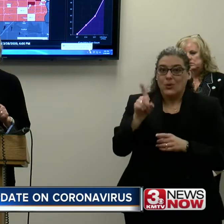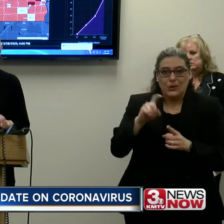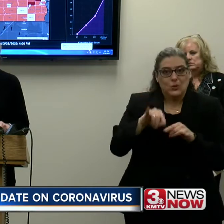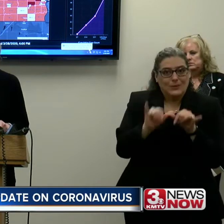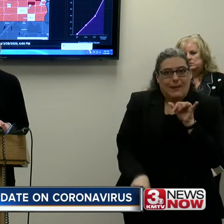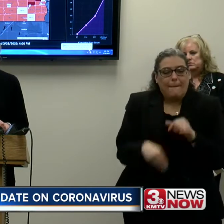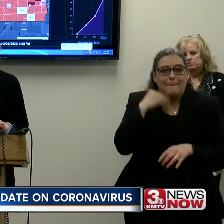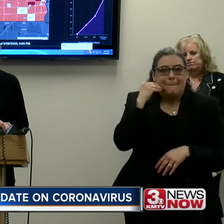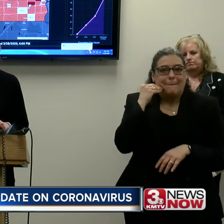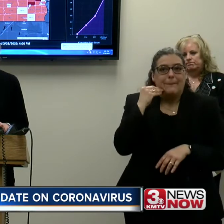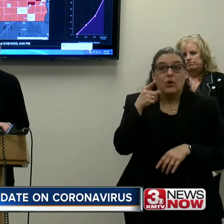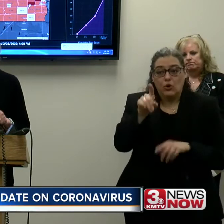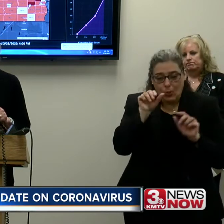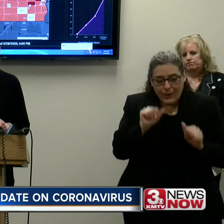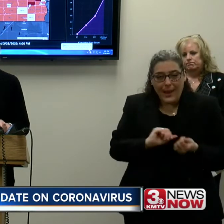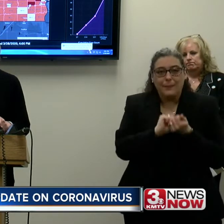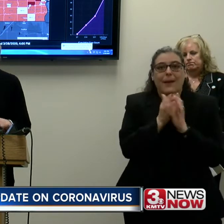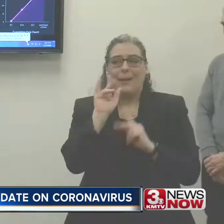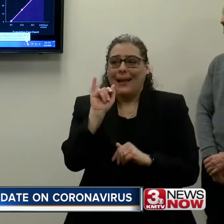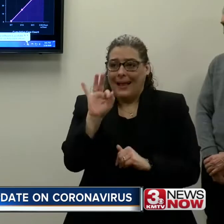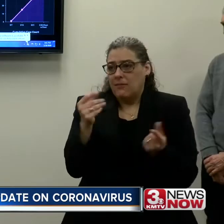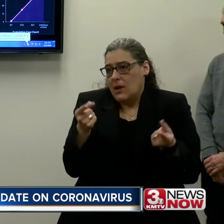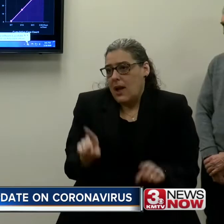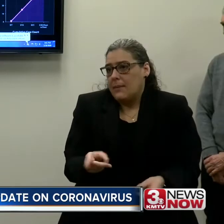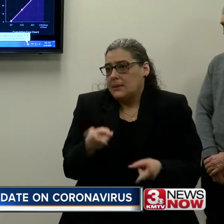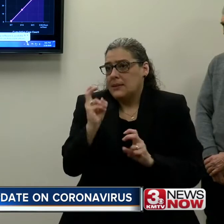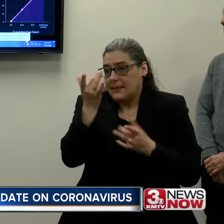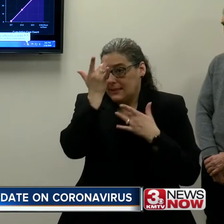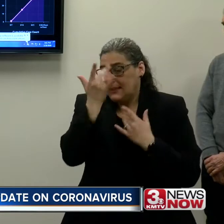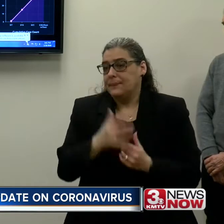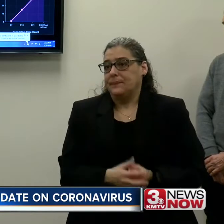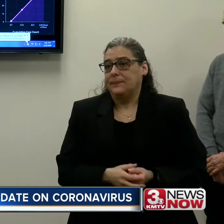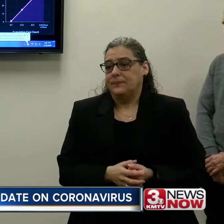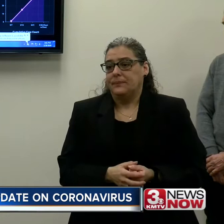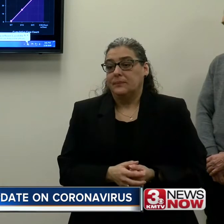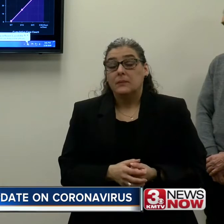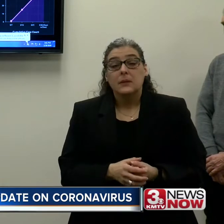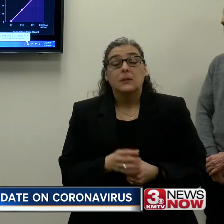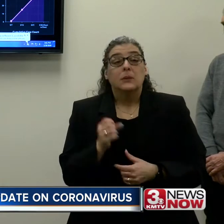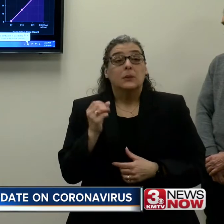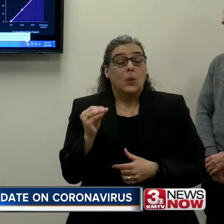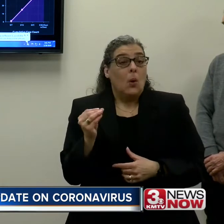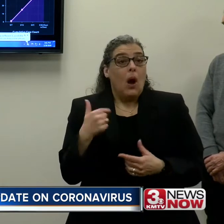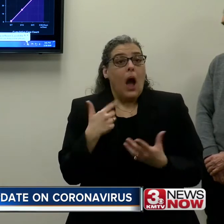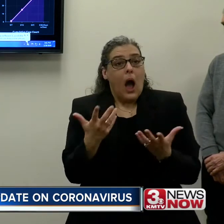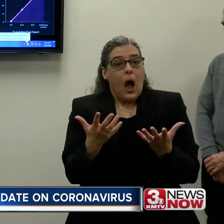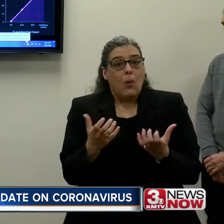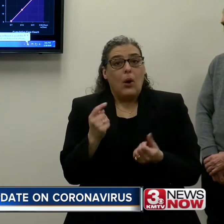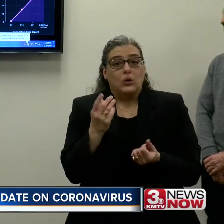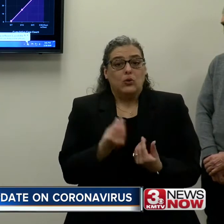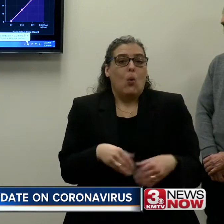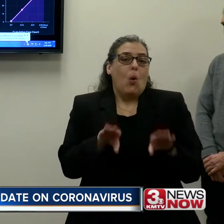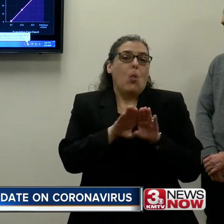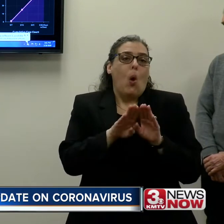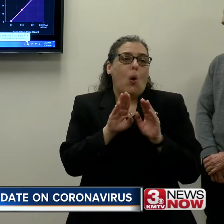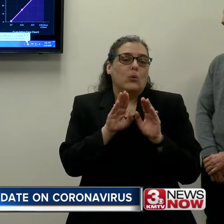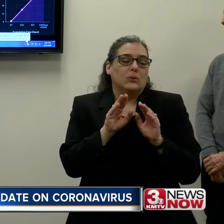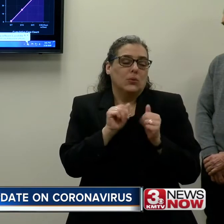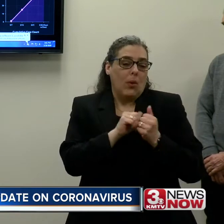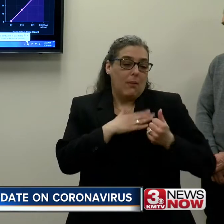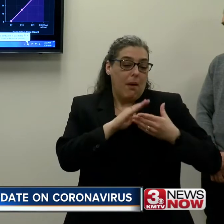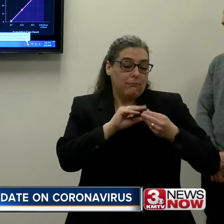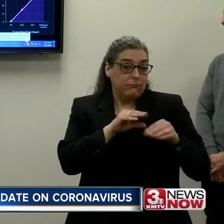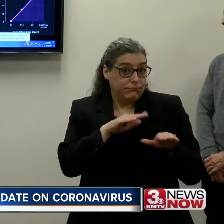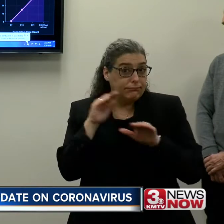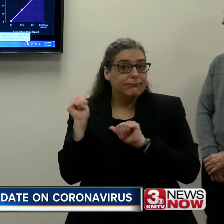coronavirus response today. Mayor Gene Stothert and County Health Director Dr. Adi Poor will hold a news conference at 3 p.m. You can watch